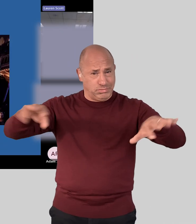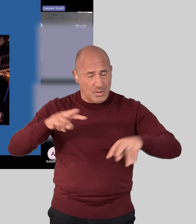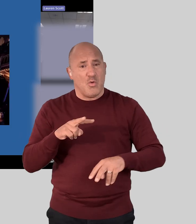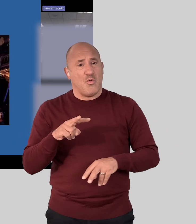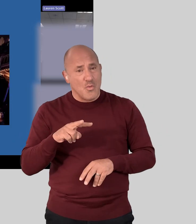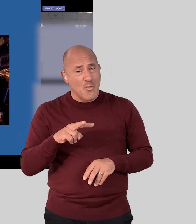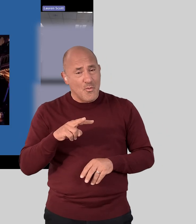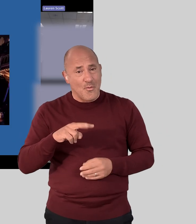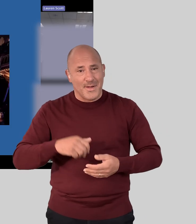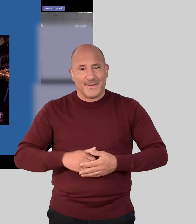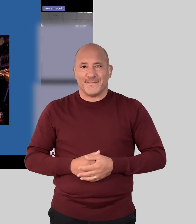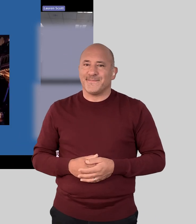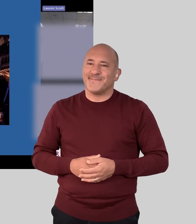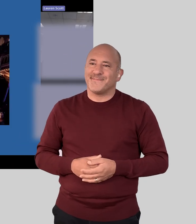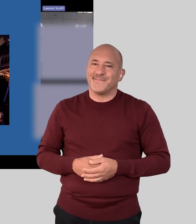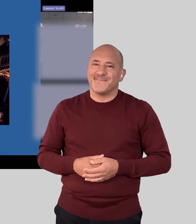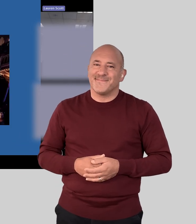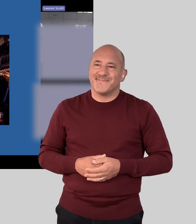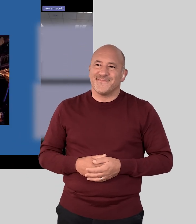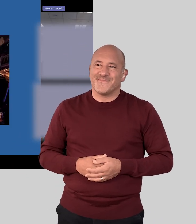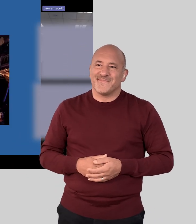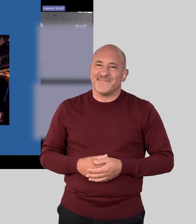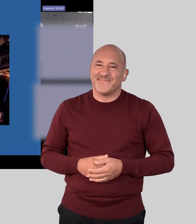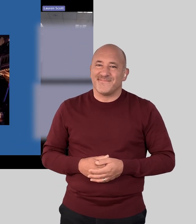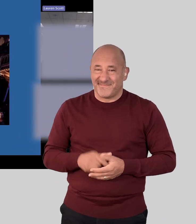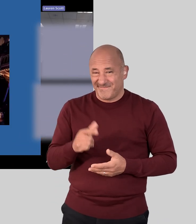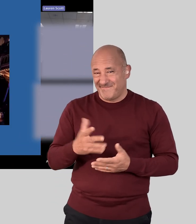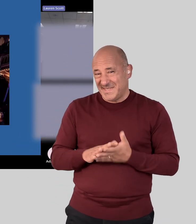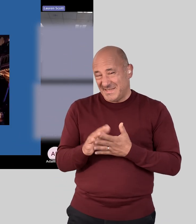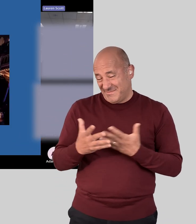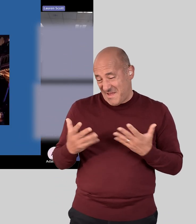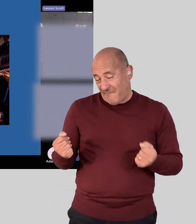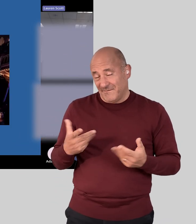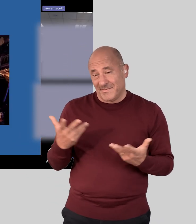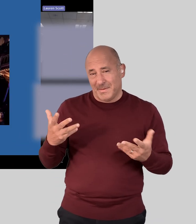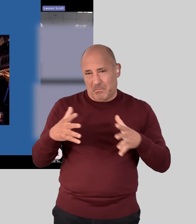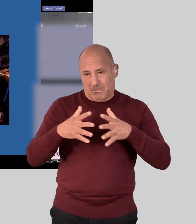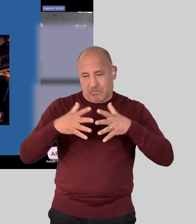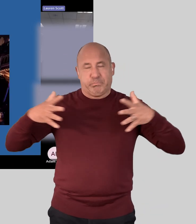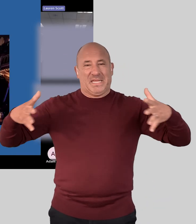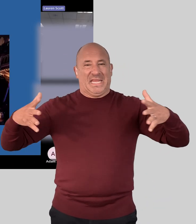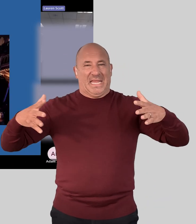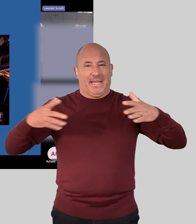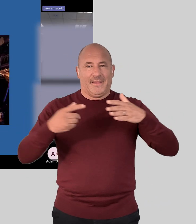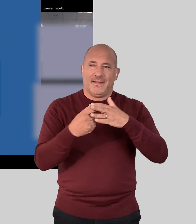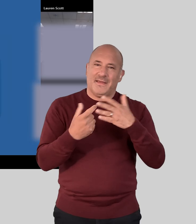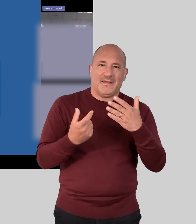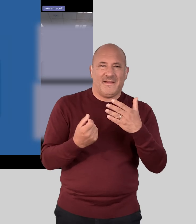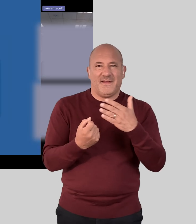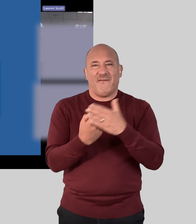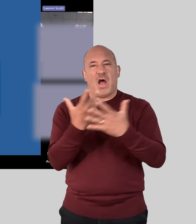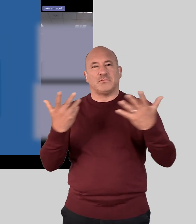just making this part of hip hop culture really loud on a global scale.